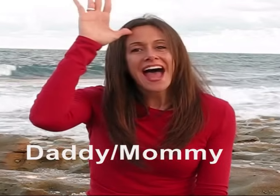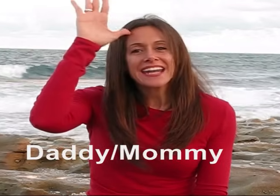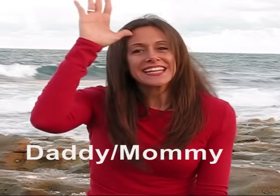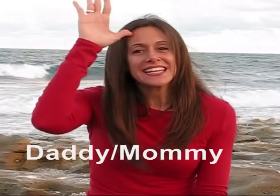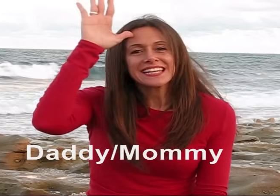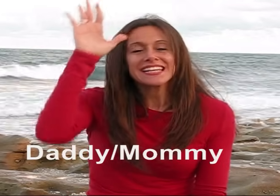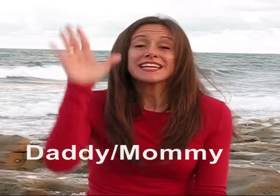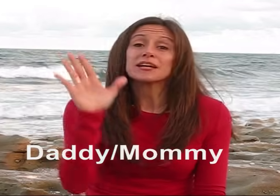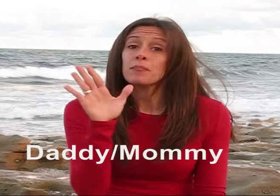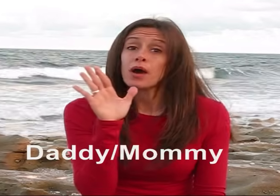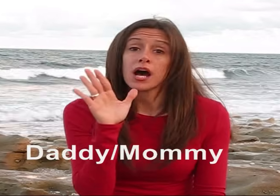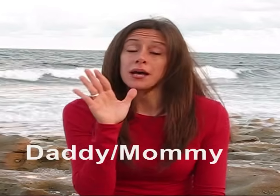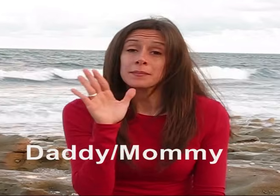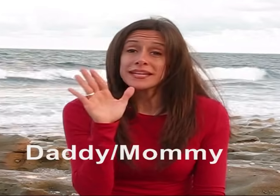daddy, mommy,